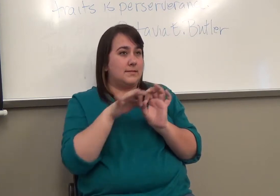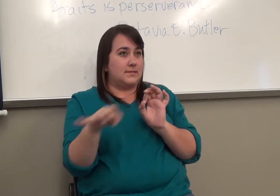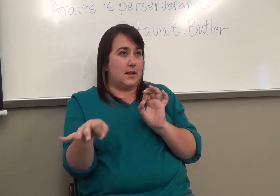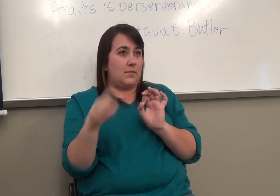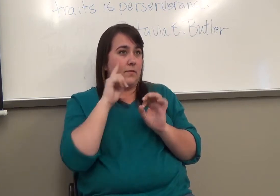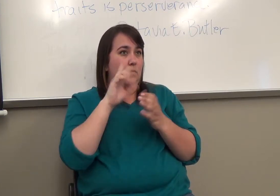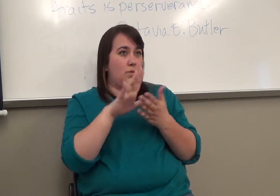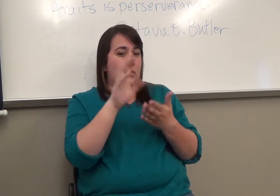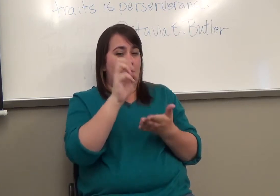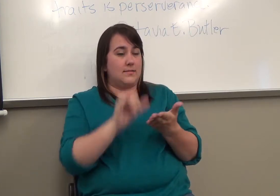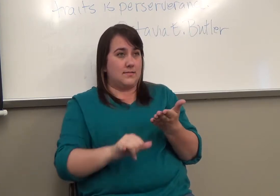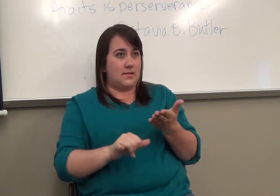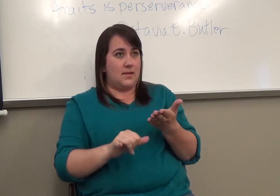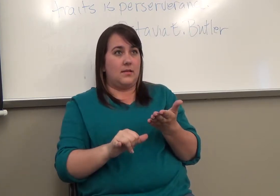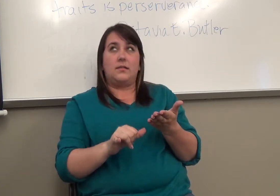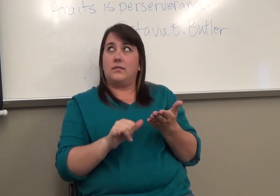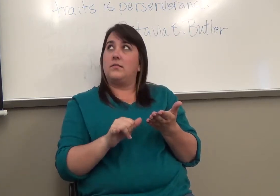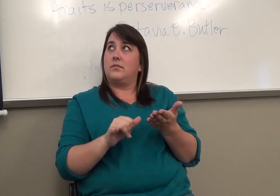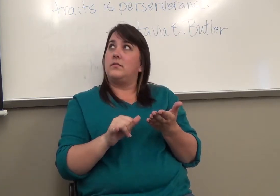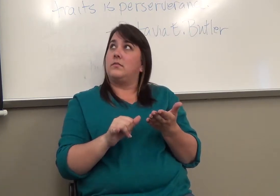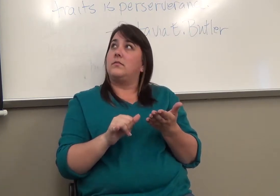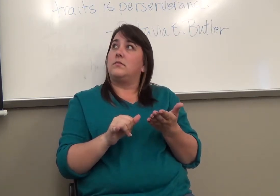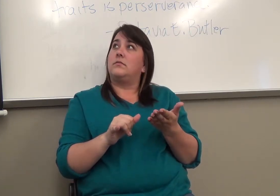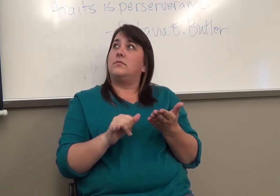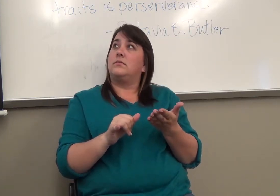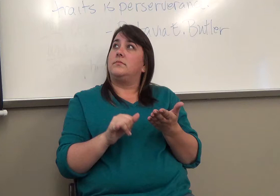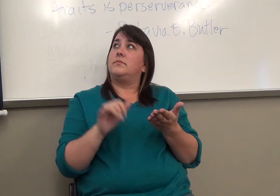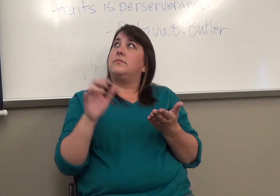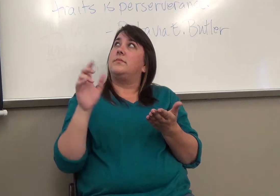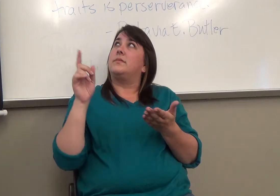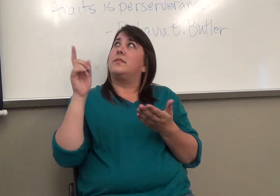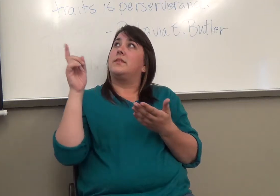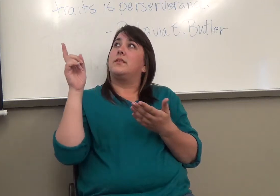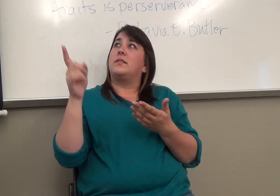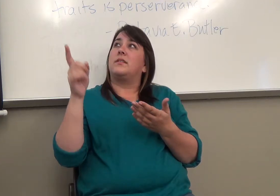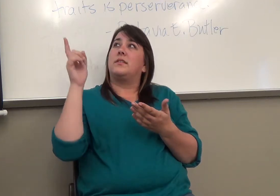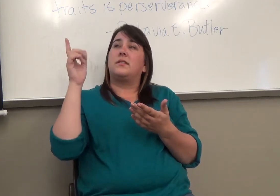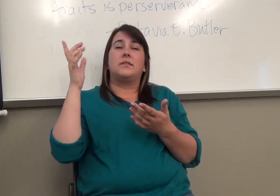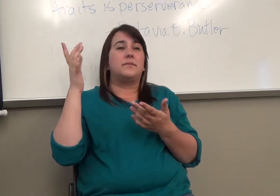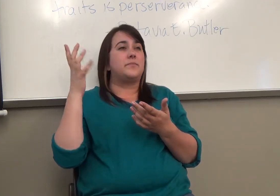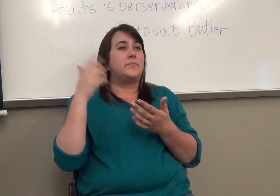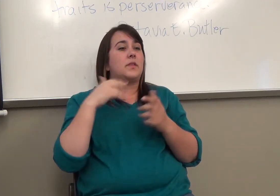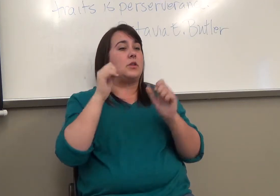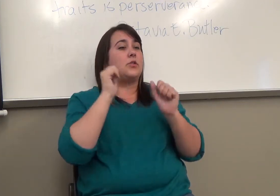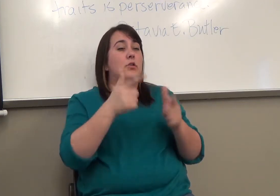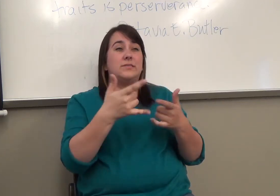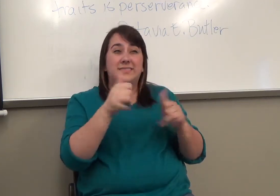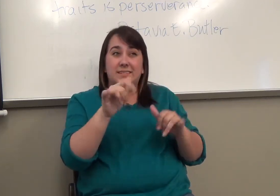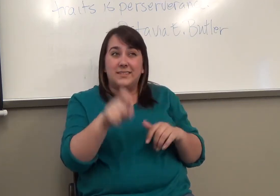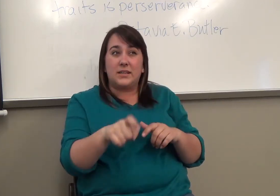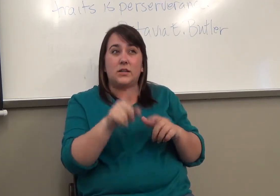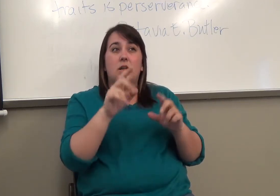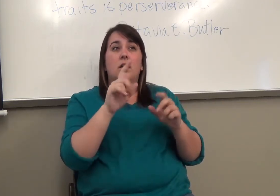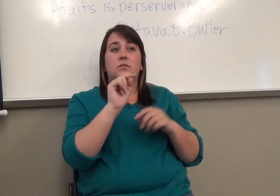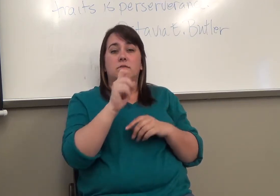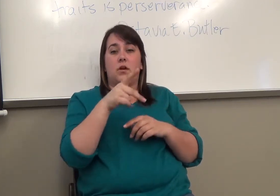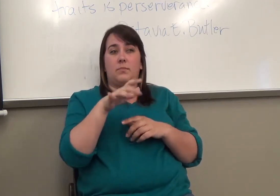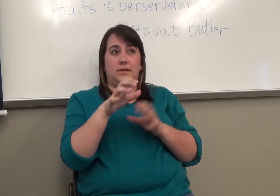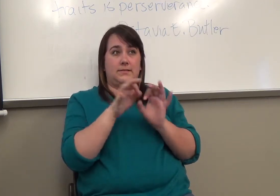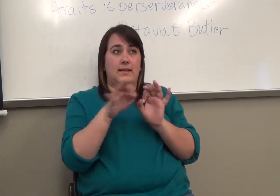dedication, and intelligence. What is the, and these all still need topic sentences, right? what's